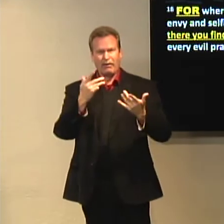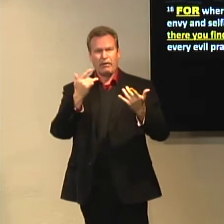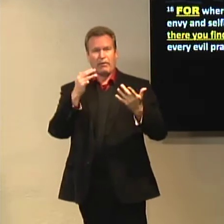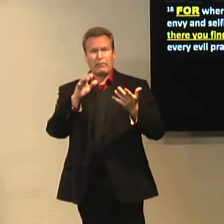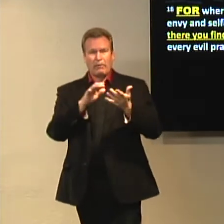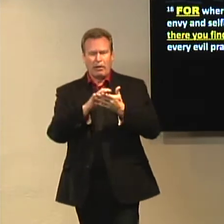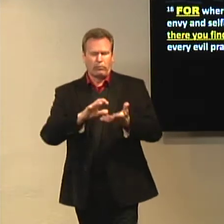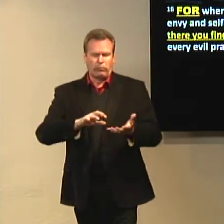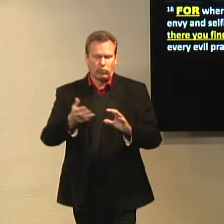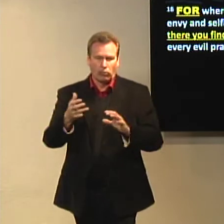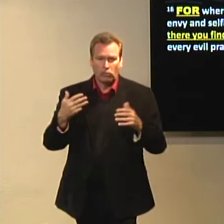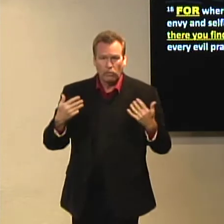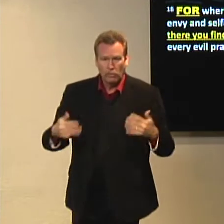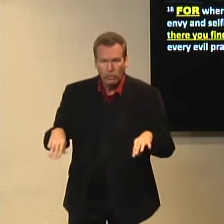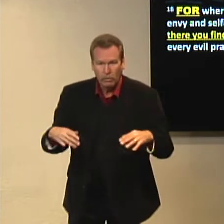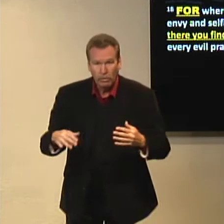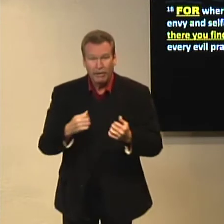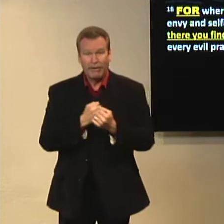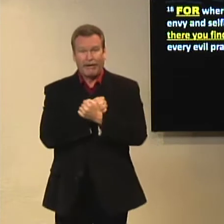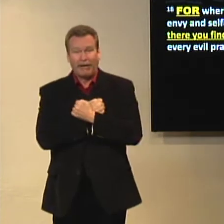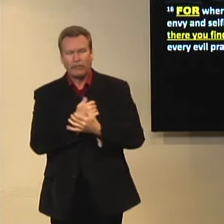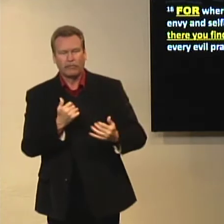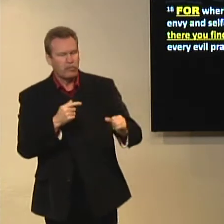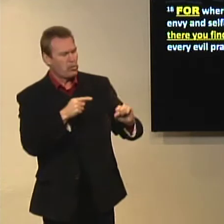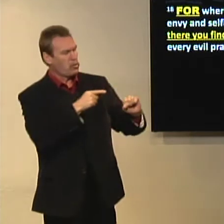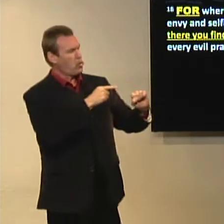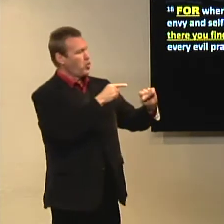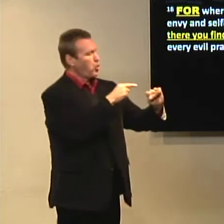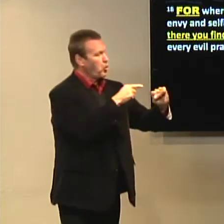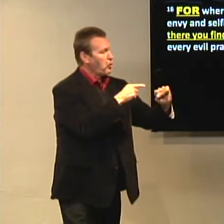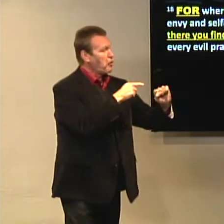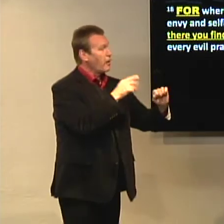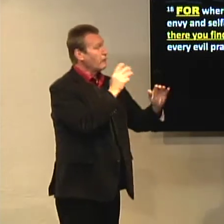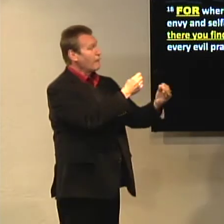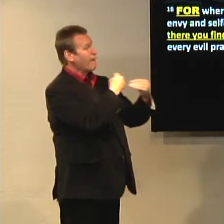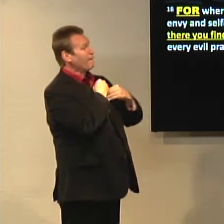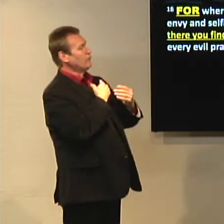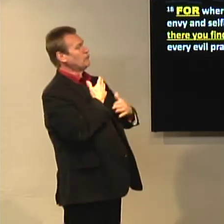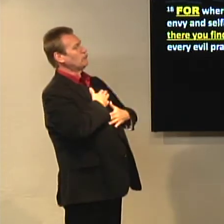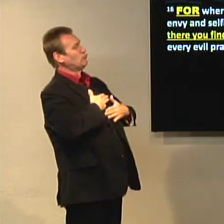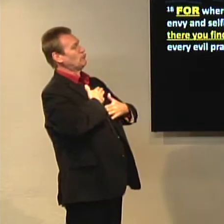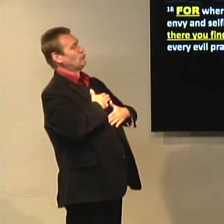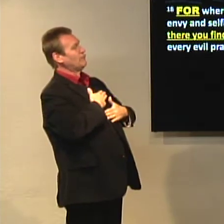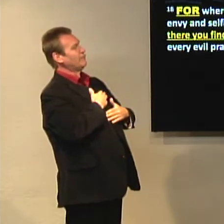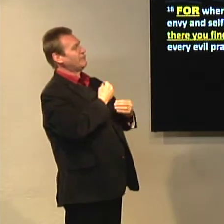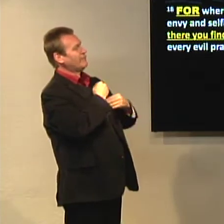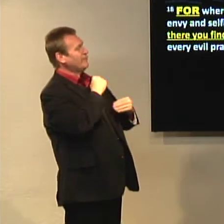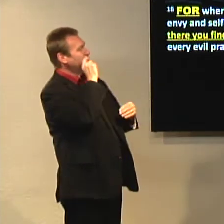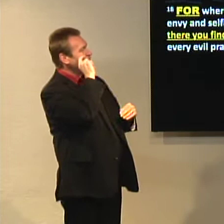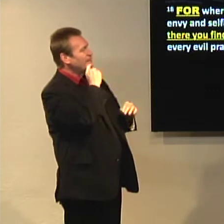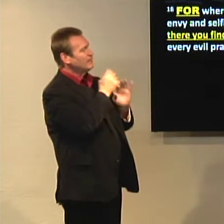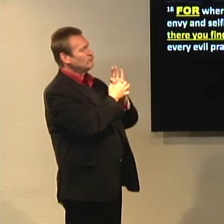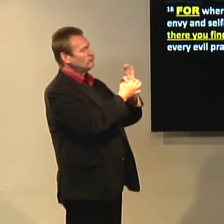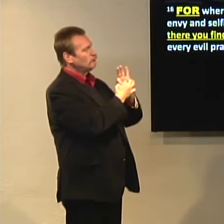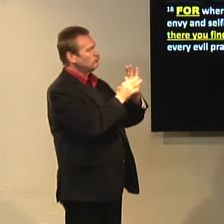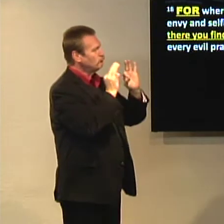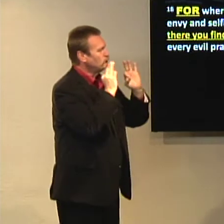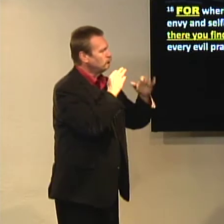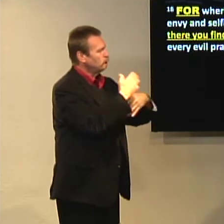have you got? You have nothing. The marriage is in chaos. It is not a good one. You know, when you get it, you think, oh my gosh, this is really great.